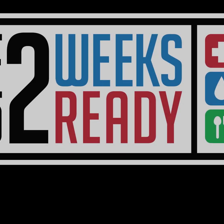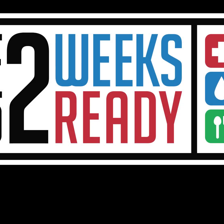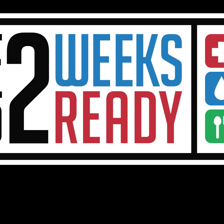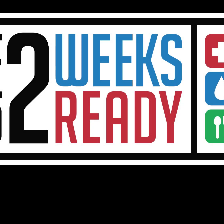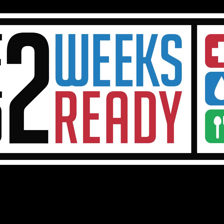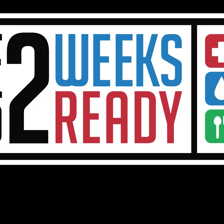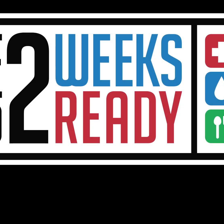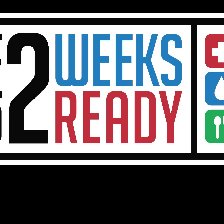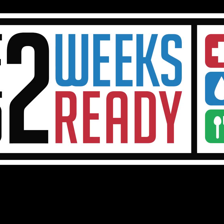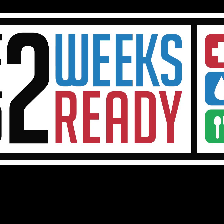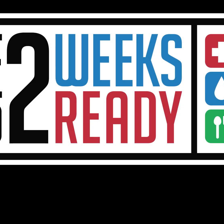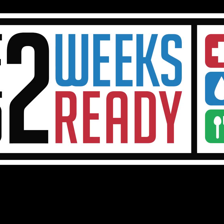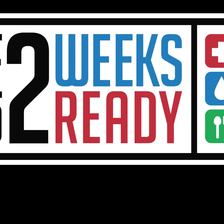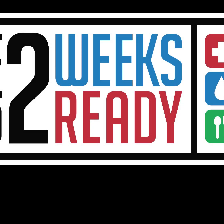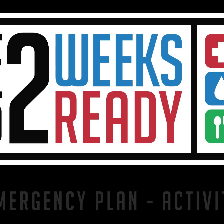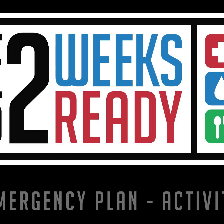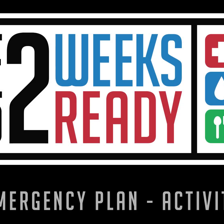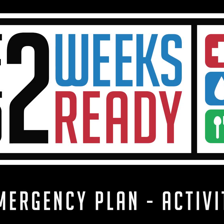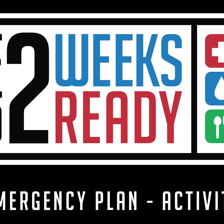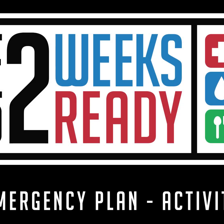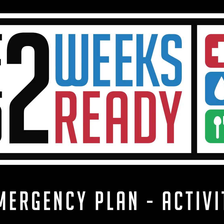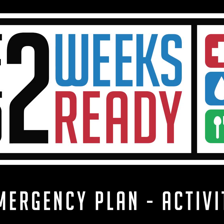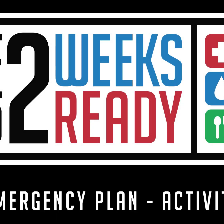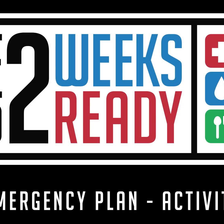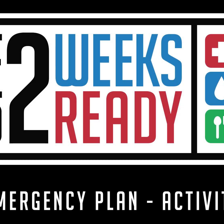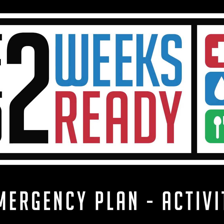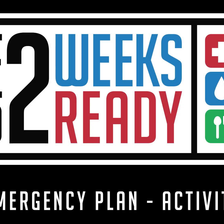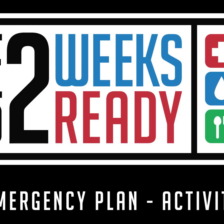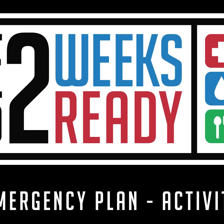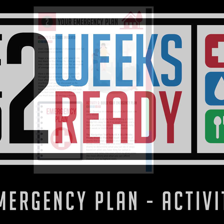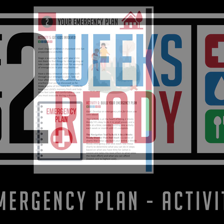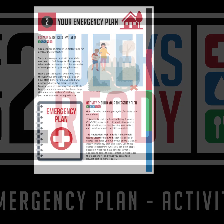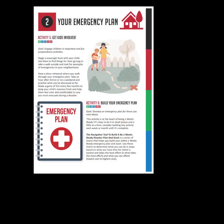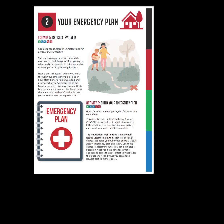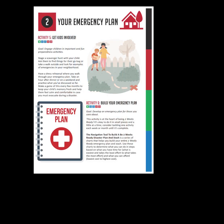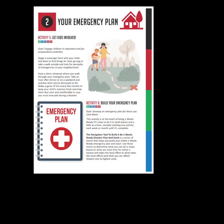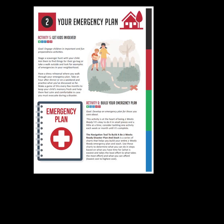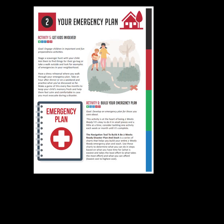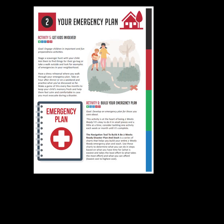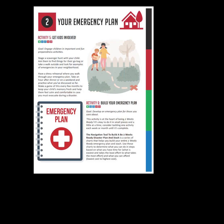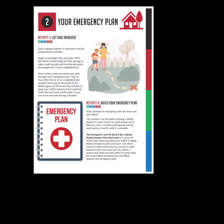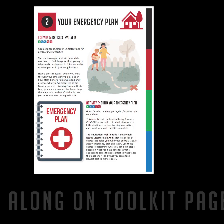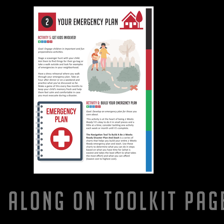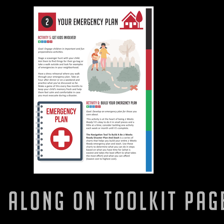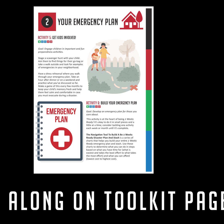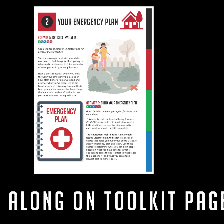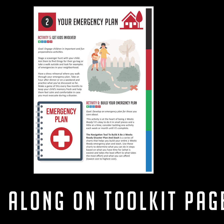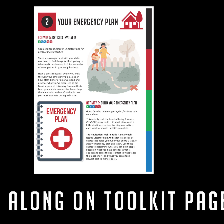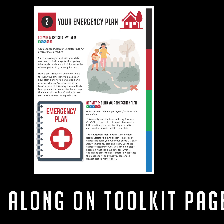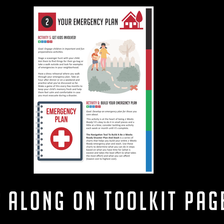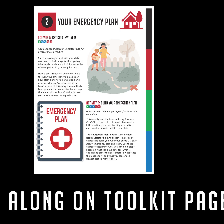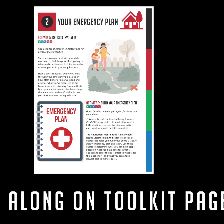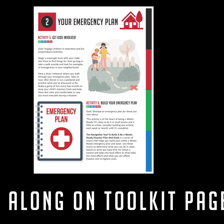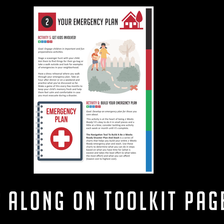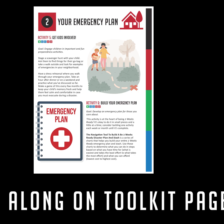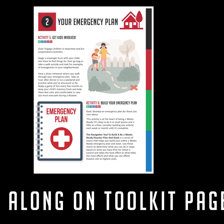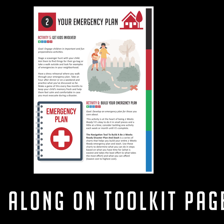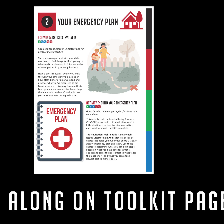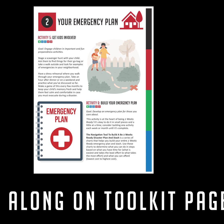Be 2 weeks ready. Preparing to prepare. Activity 6. Follow along on Toolkit, page